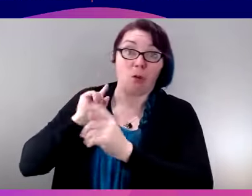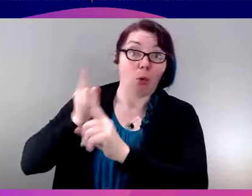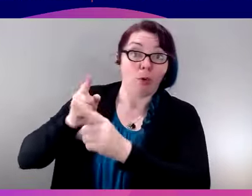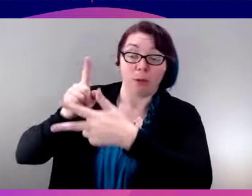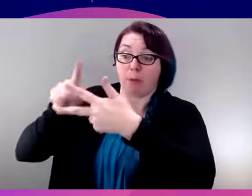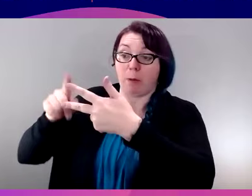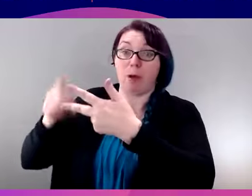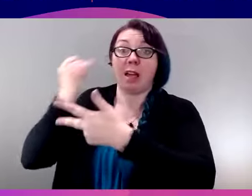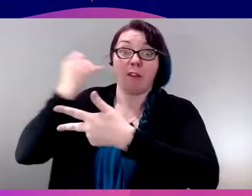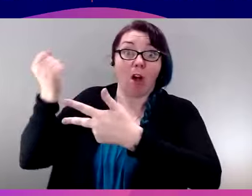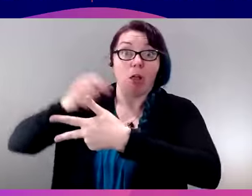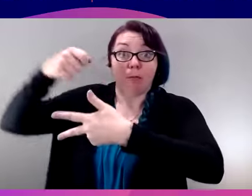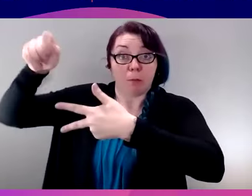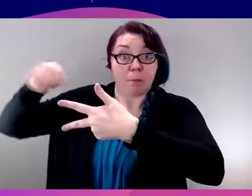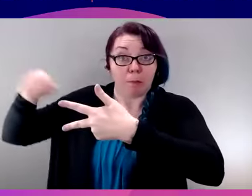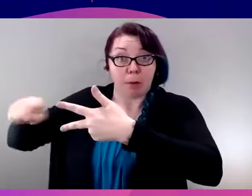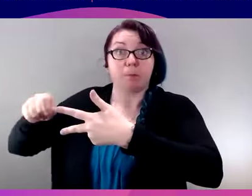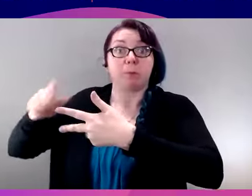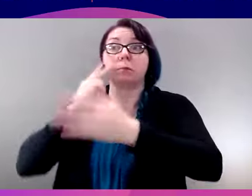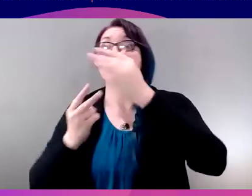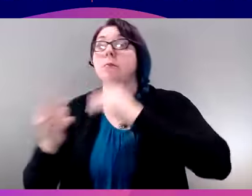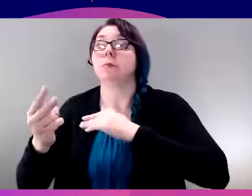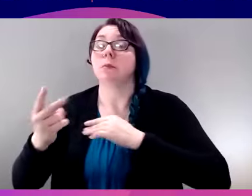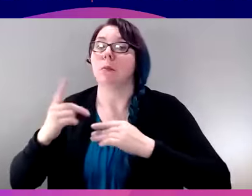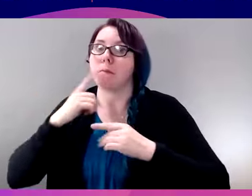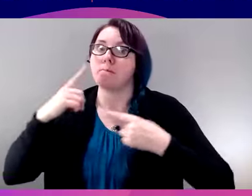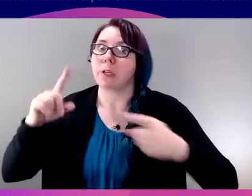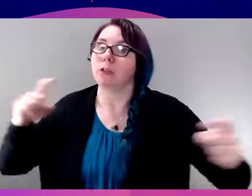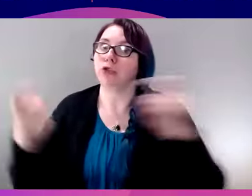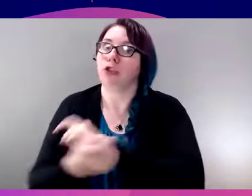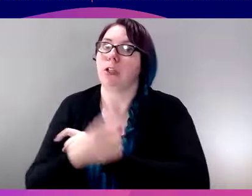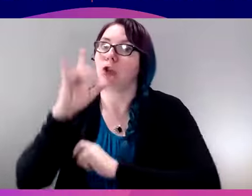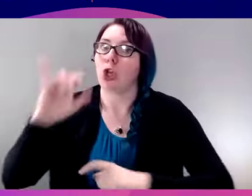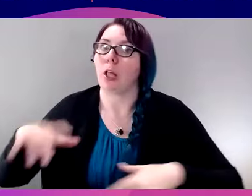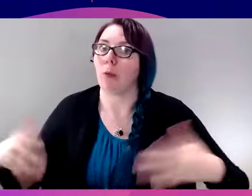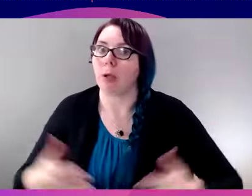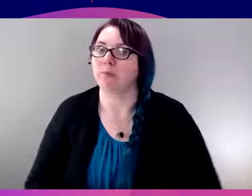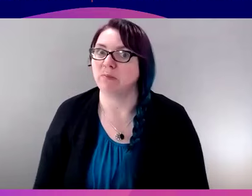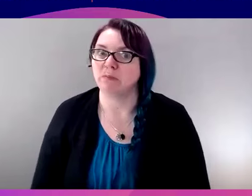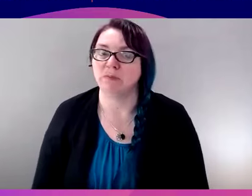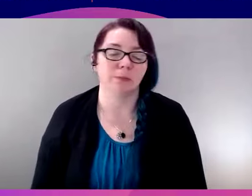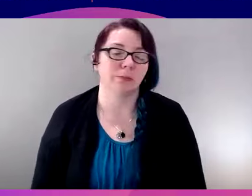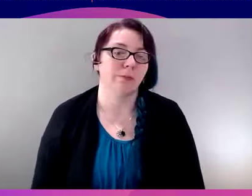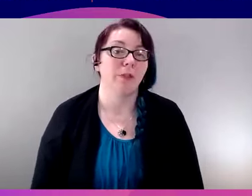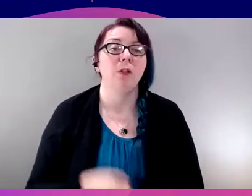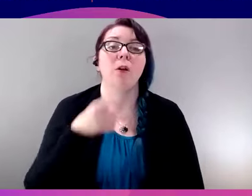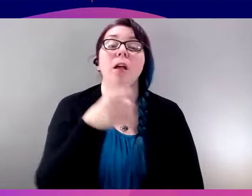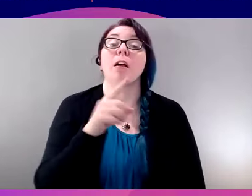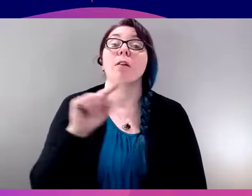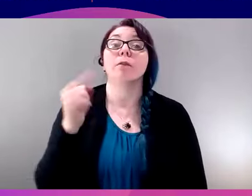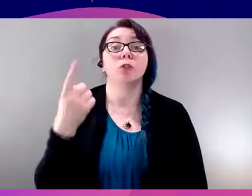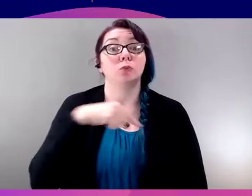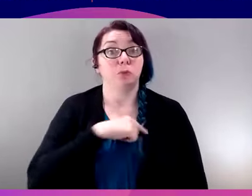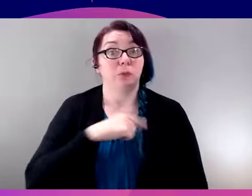are three inputs intended to create the systemic change. The first input is the digital campaign